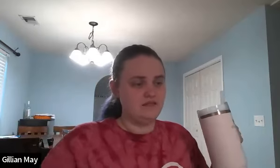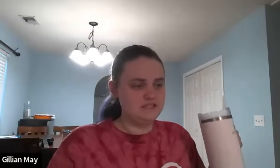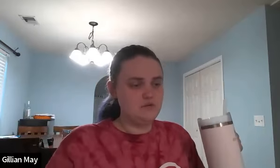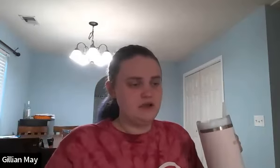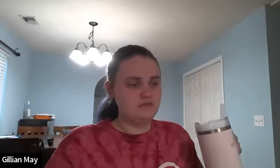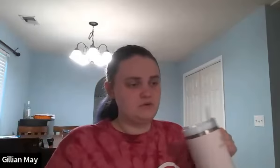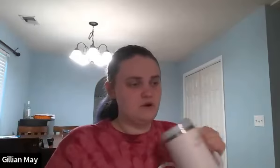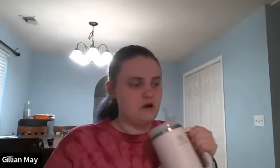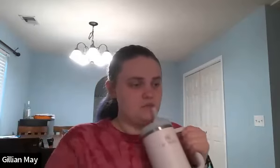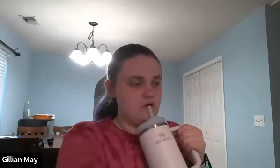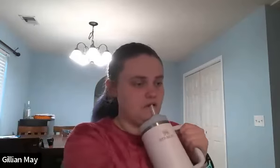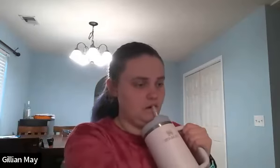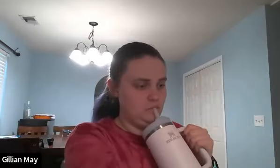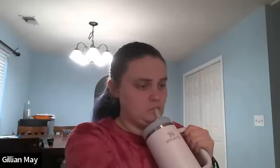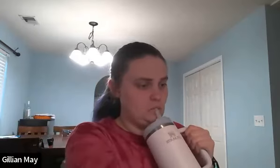let's go back through our